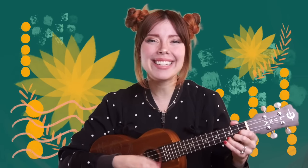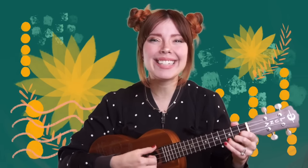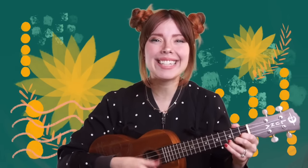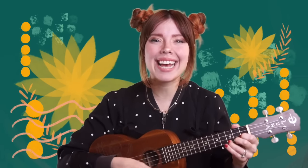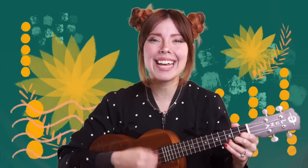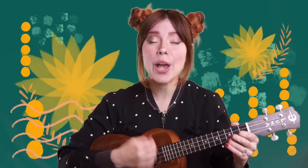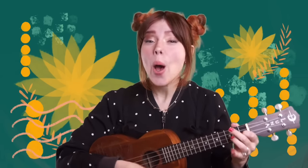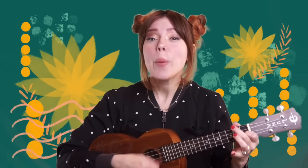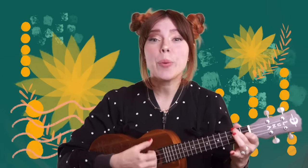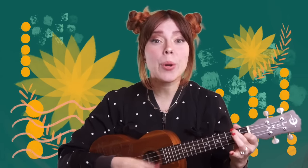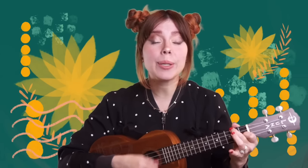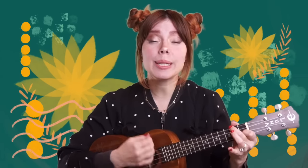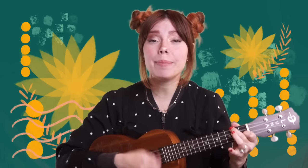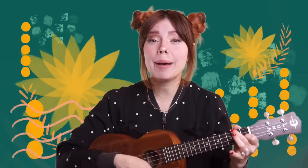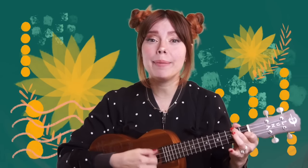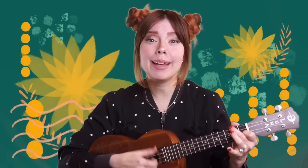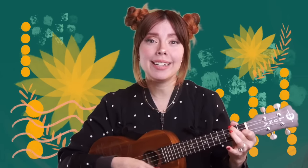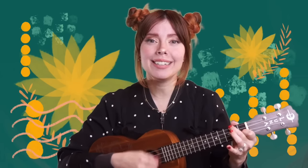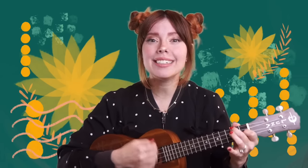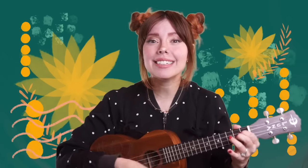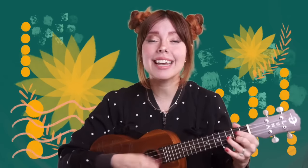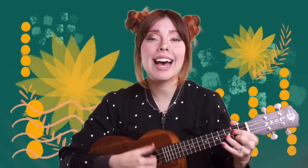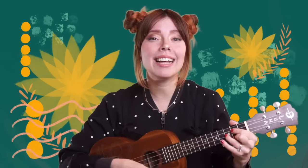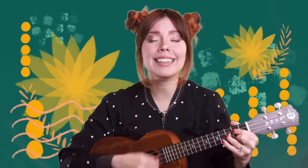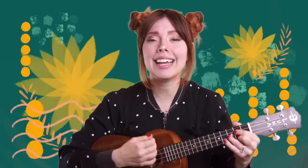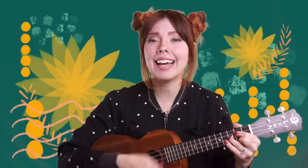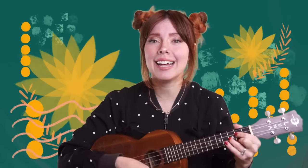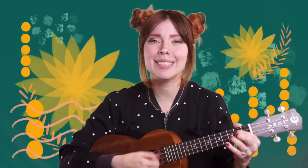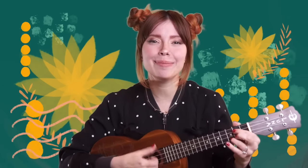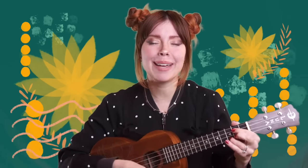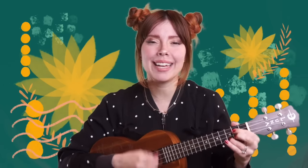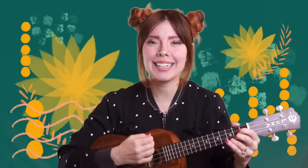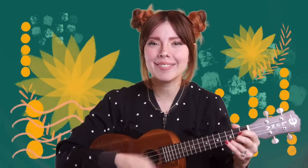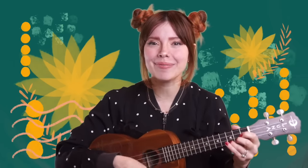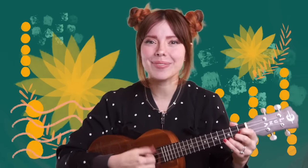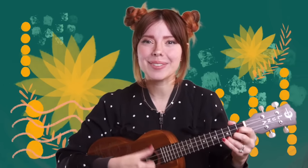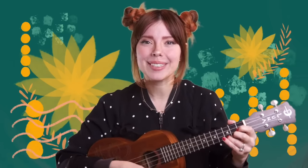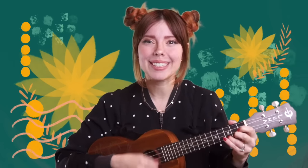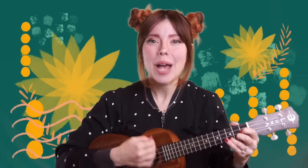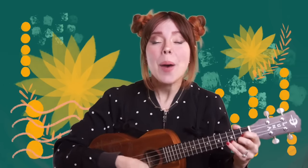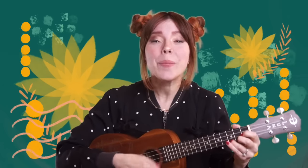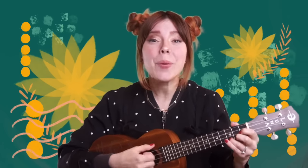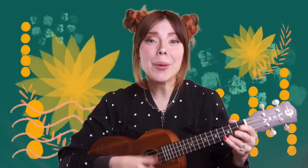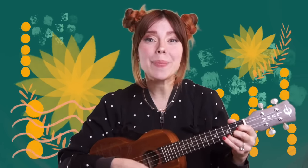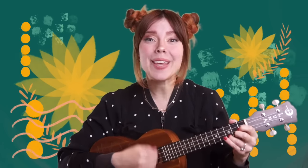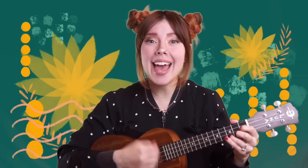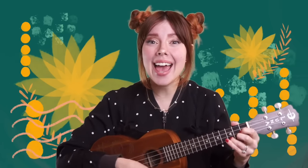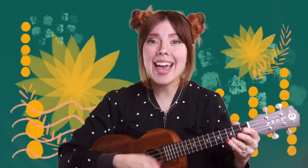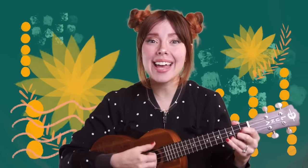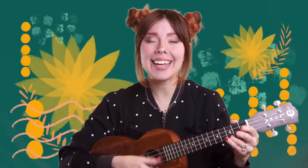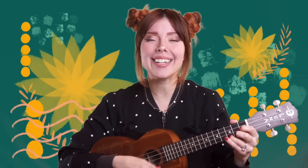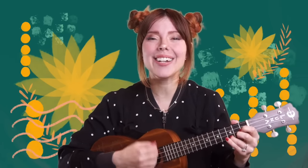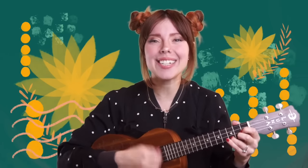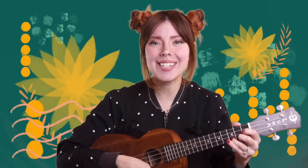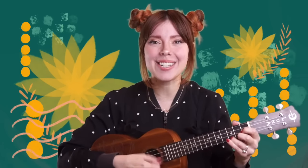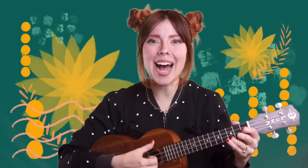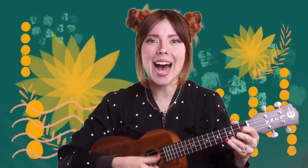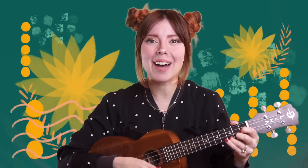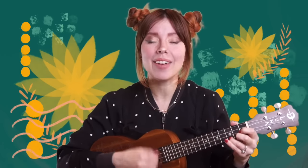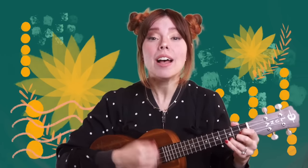sé. Próxima vez, cántame. Muy bien, good job.